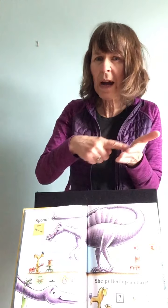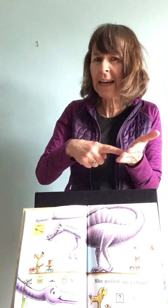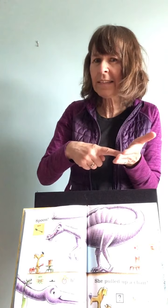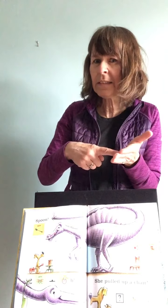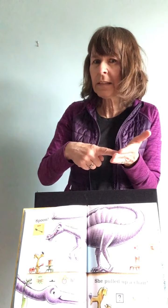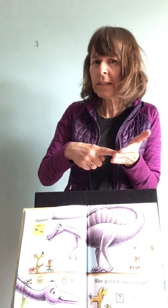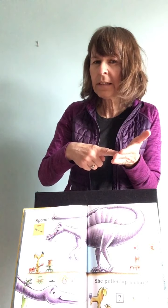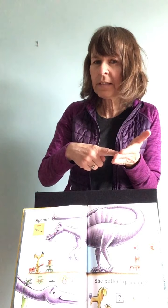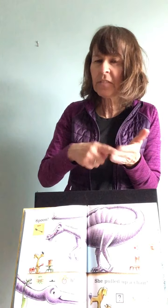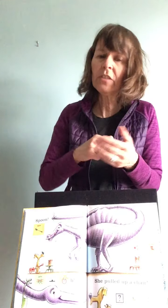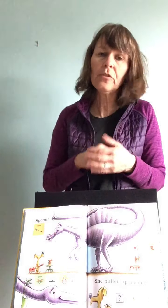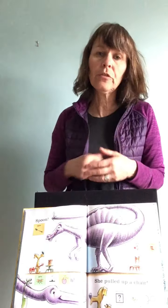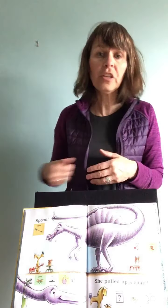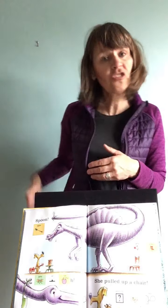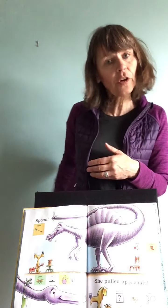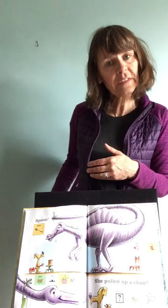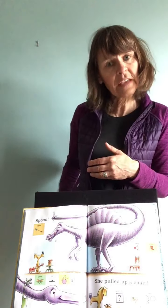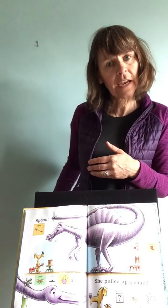What did Groovy Joe say?